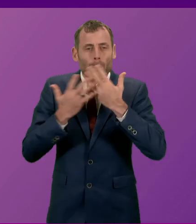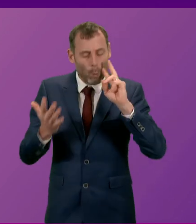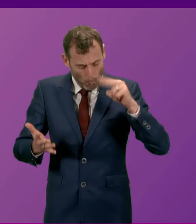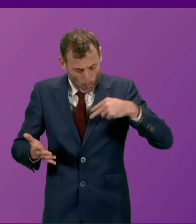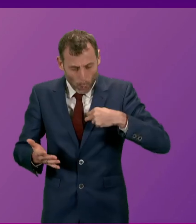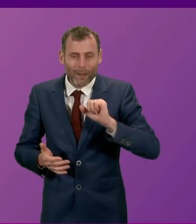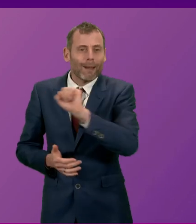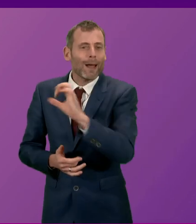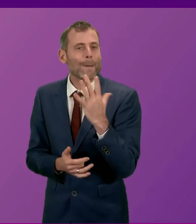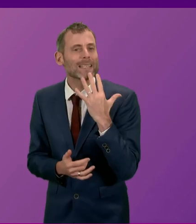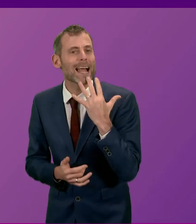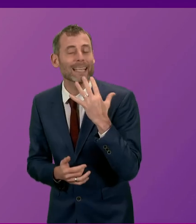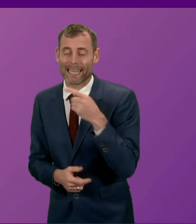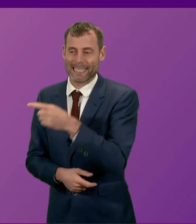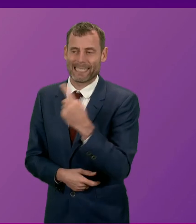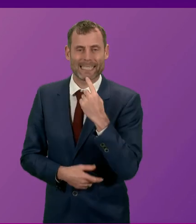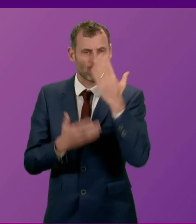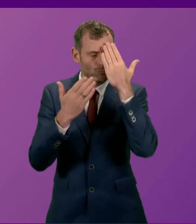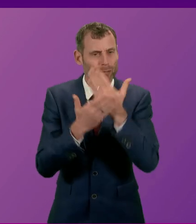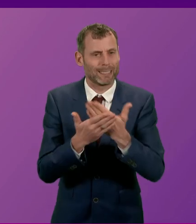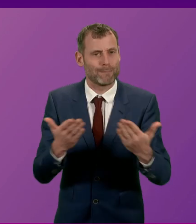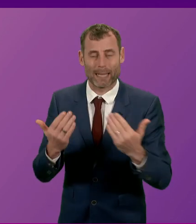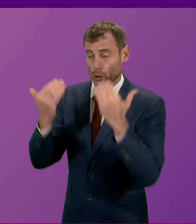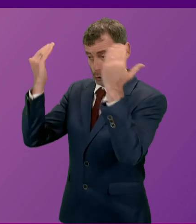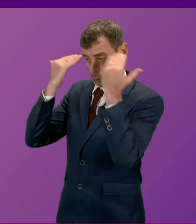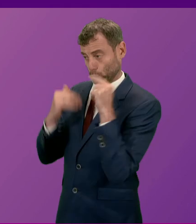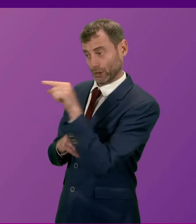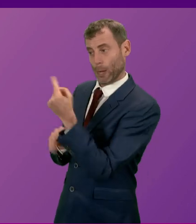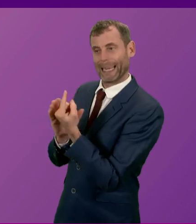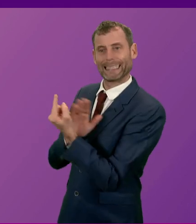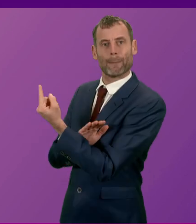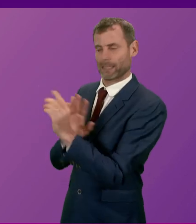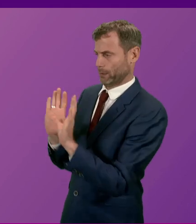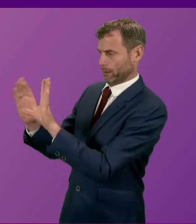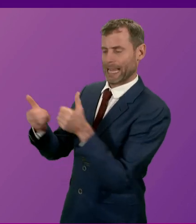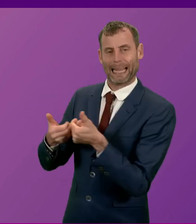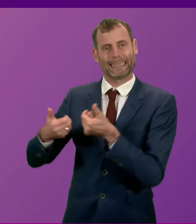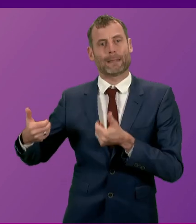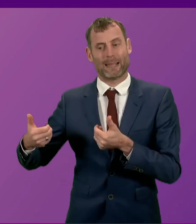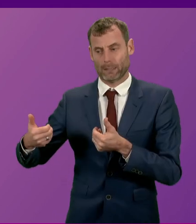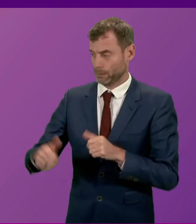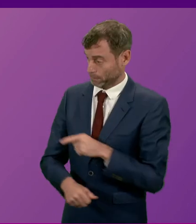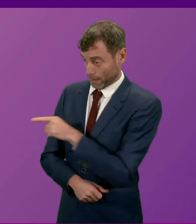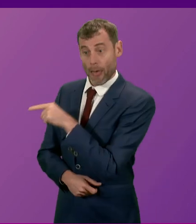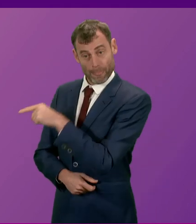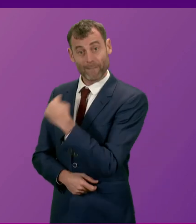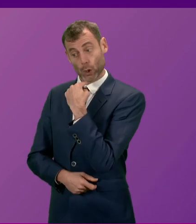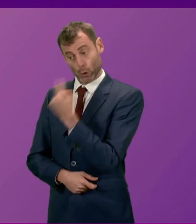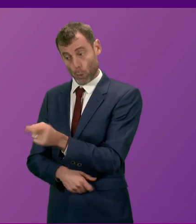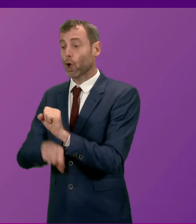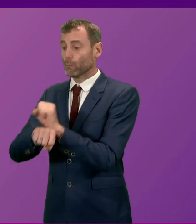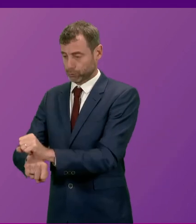Swinney talks about respecting judicial independence, but by releasing 500 prisoners early, he trashed judicial independence.